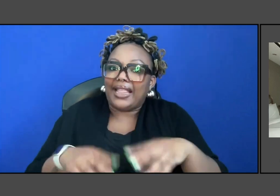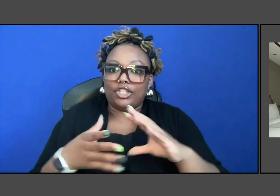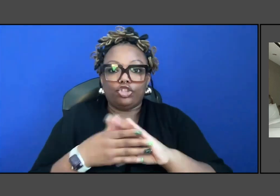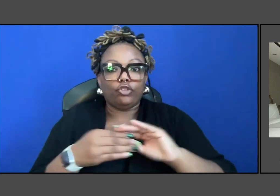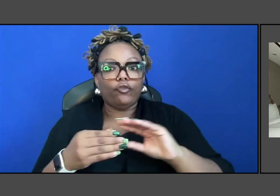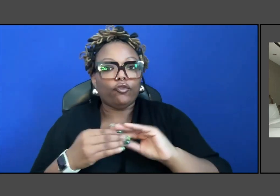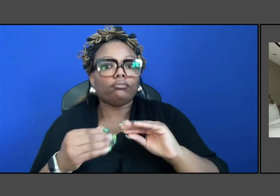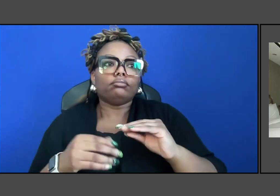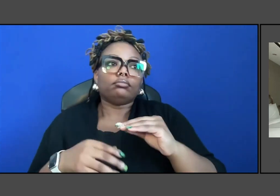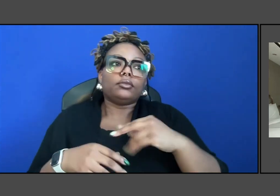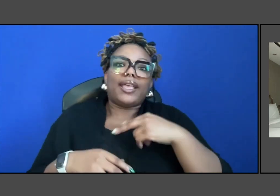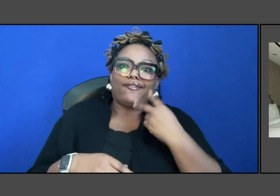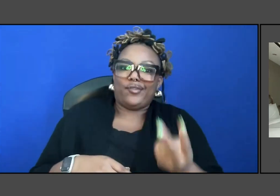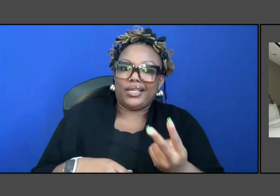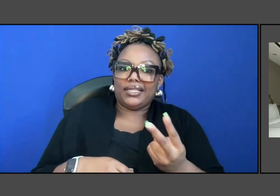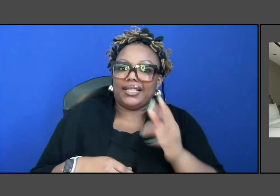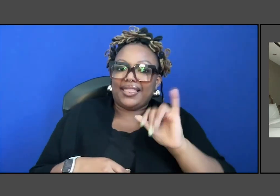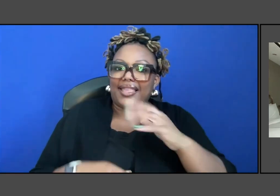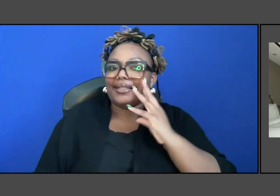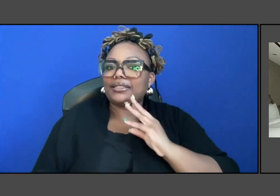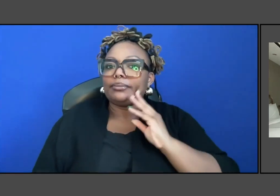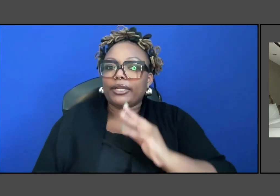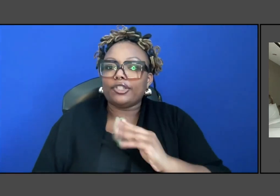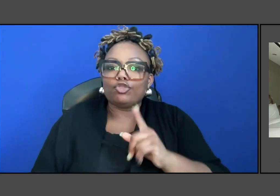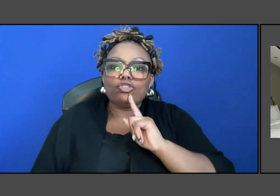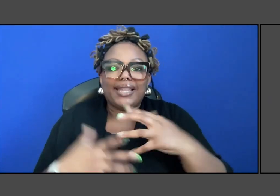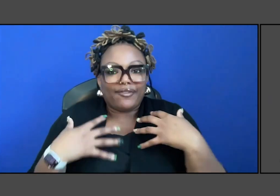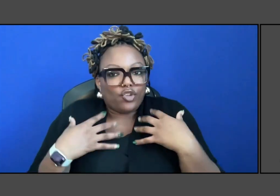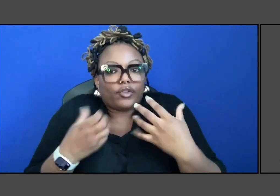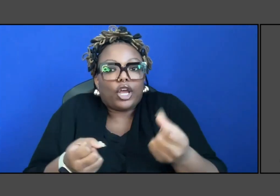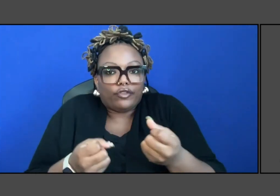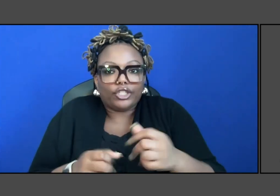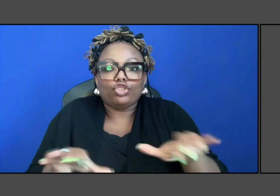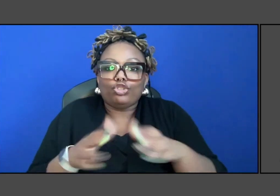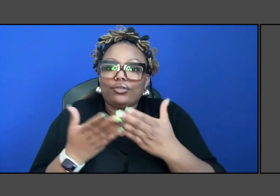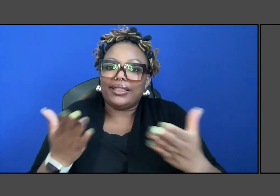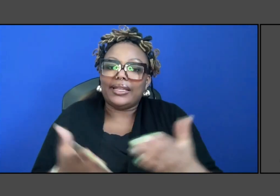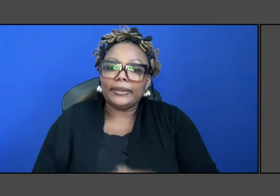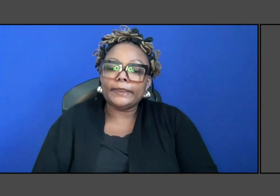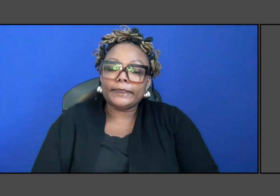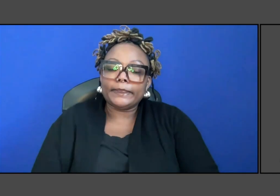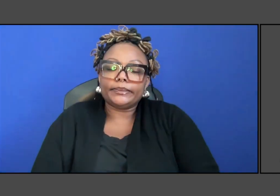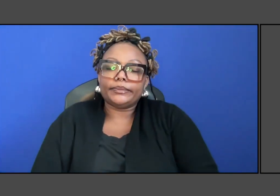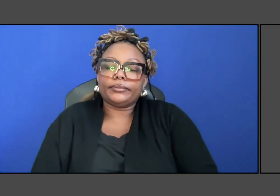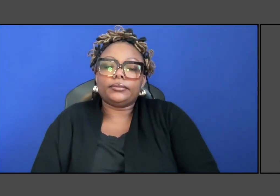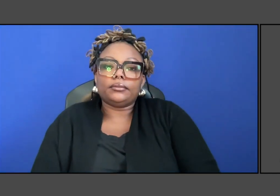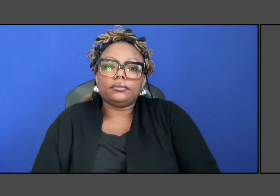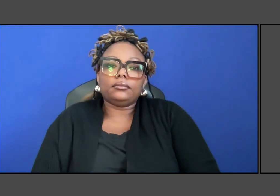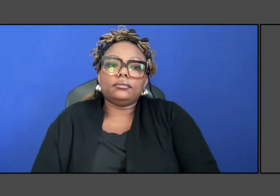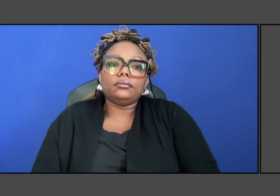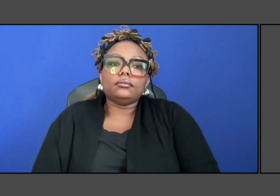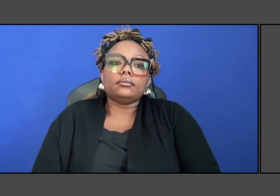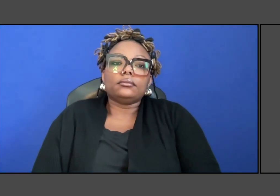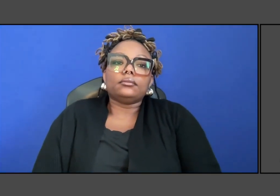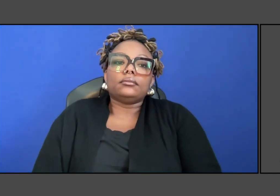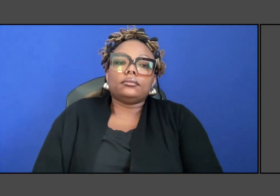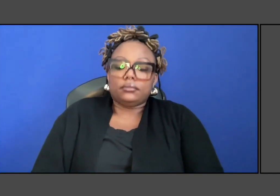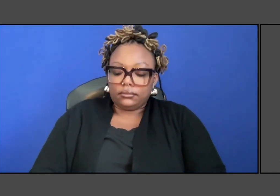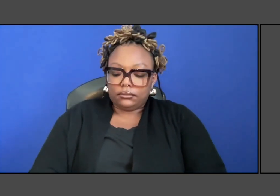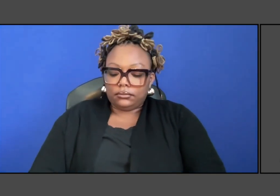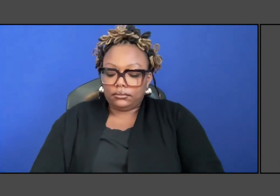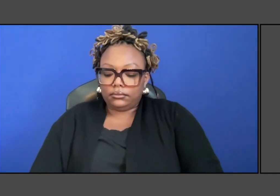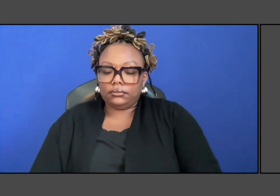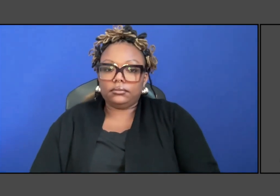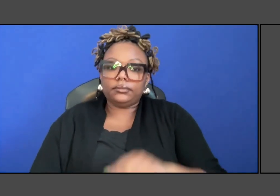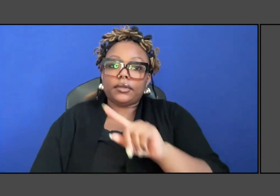experience. Mm-hmm. Thank you. Thank you. Here is a question that is, what